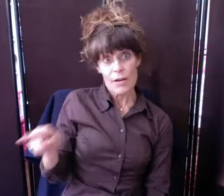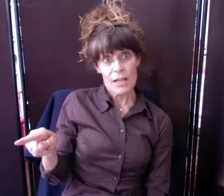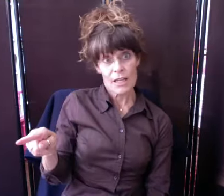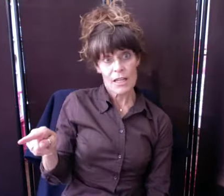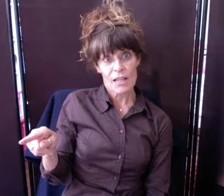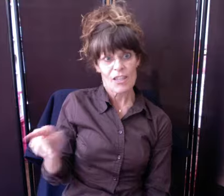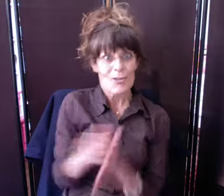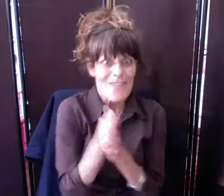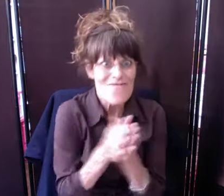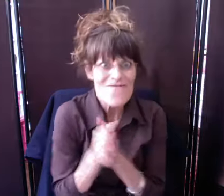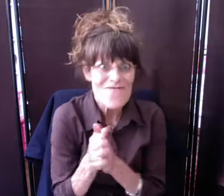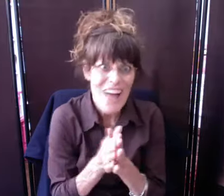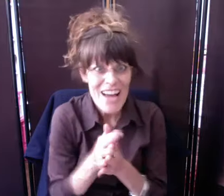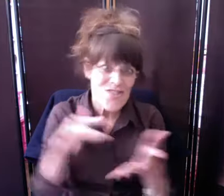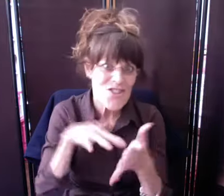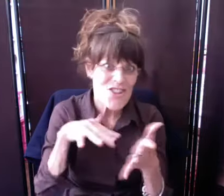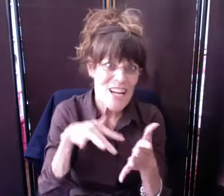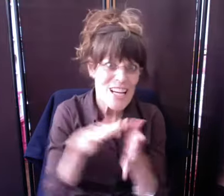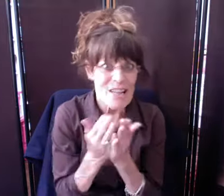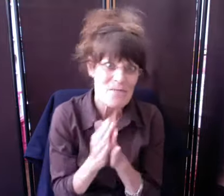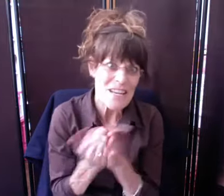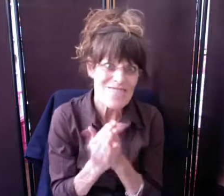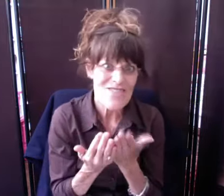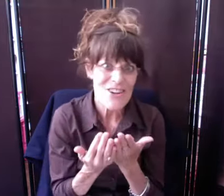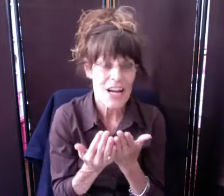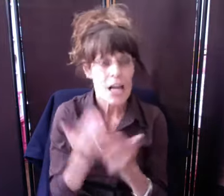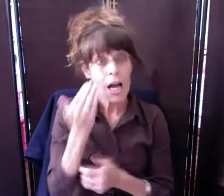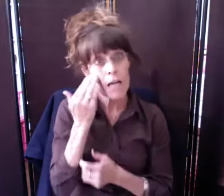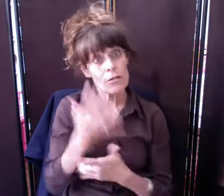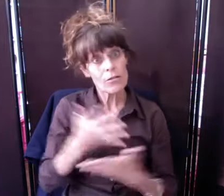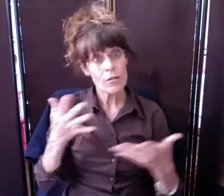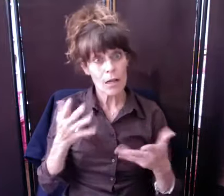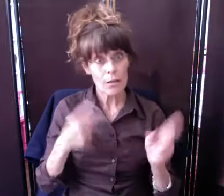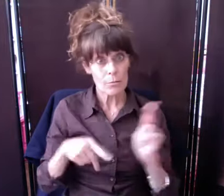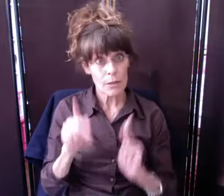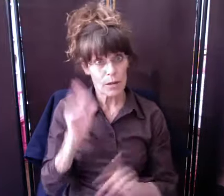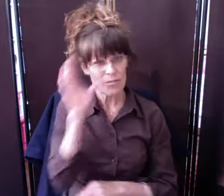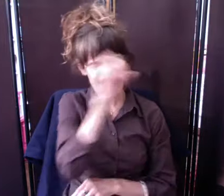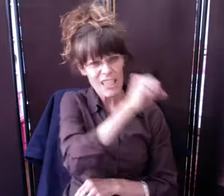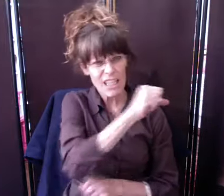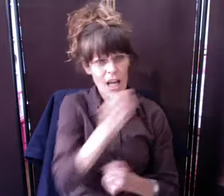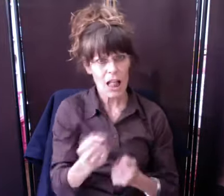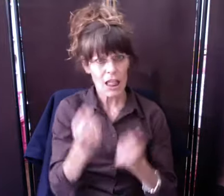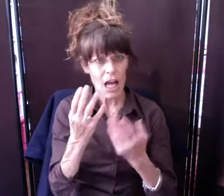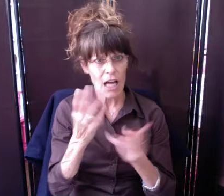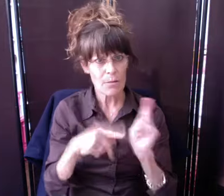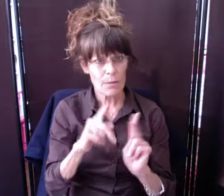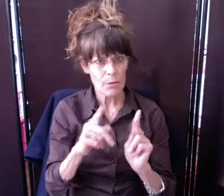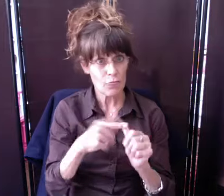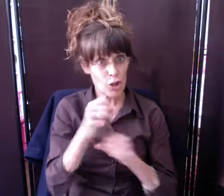book. And I think there's a lot of new people. I'm assuming there's a lot of new people or people in their first year. And I have to say, if